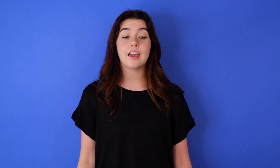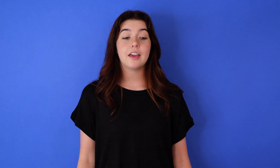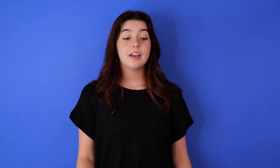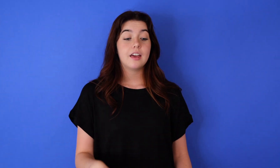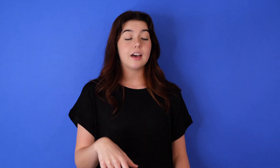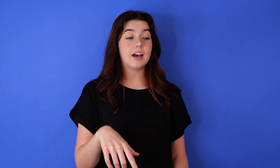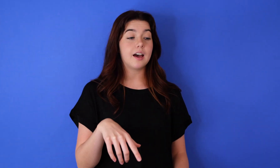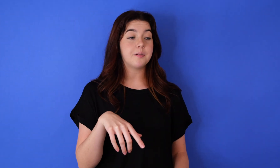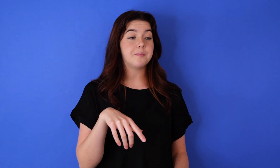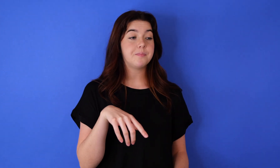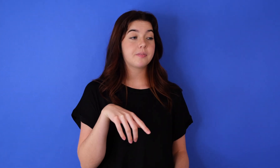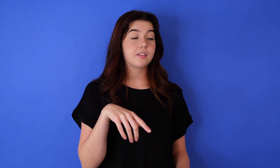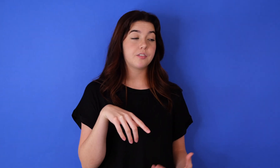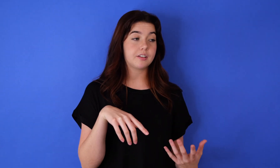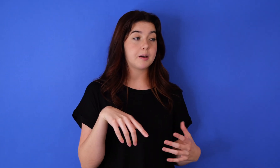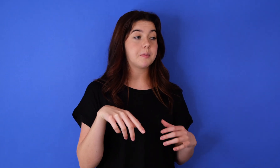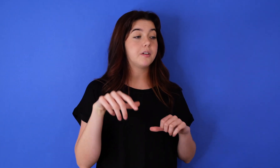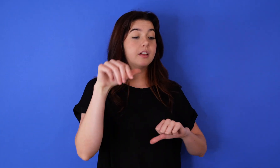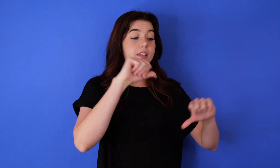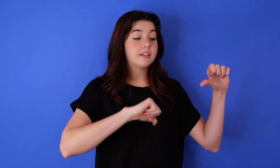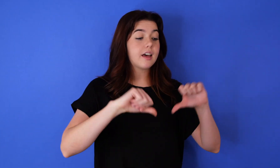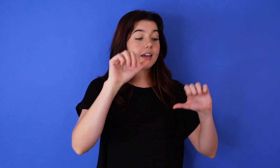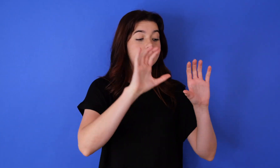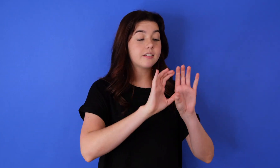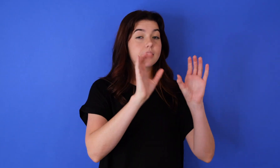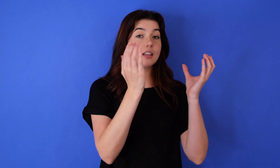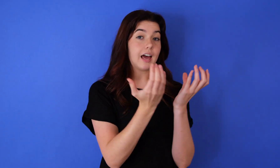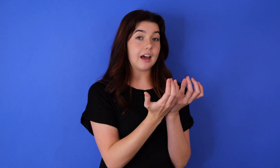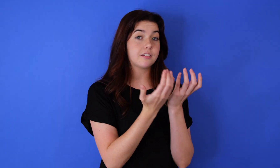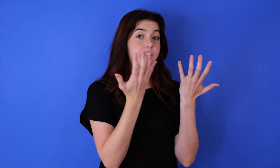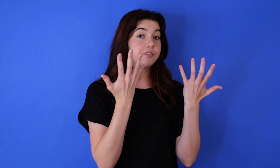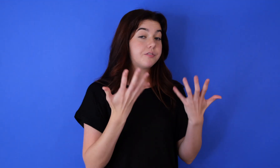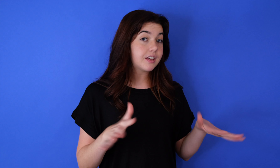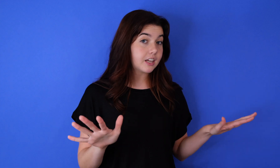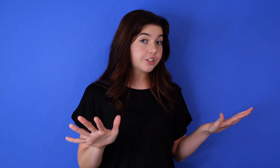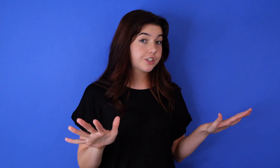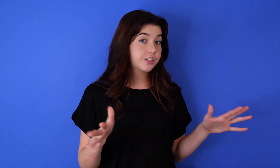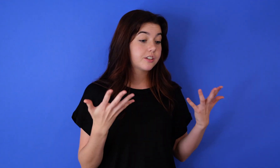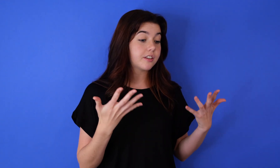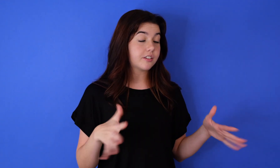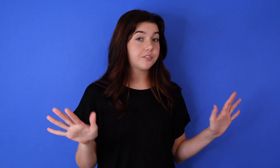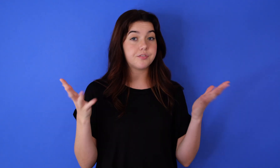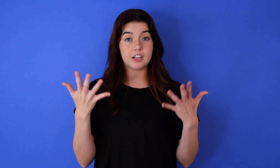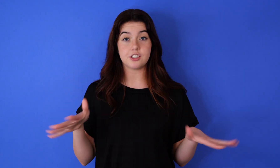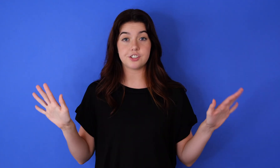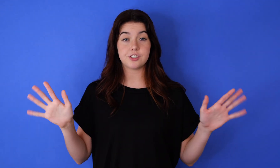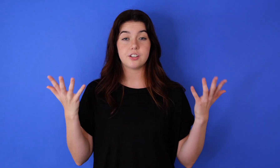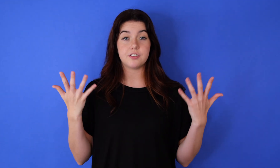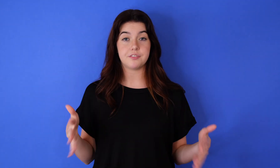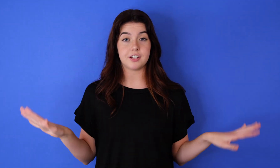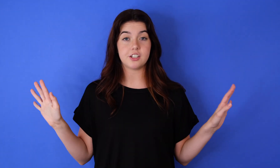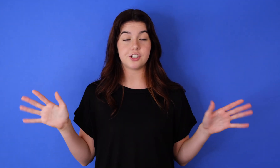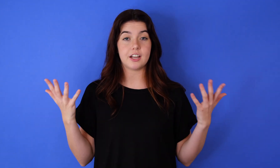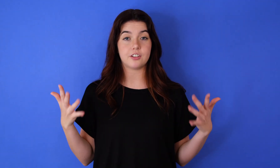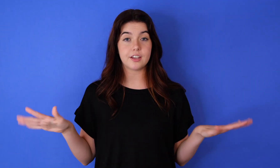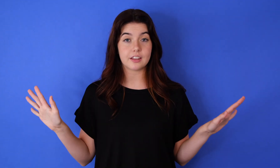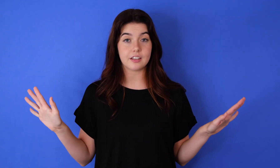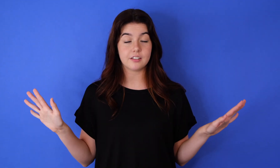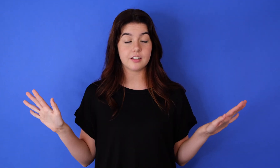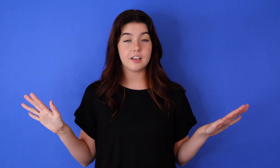say, for example, science class finish. This is finish. Finish, your hands go like this.